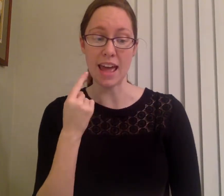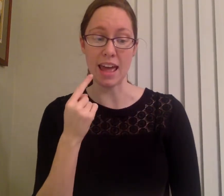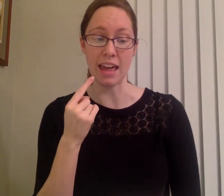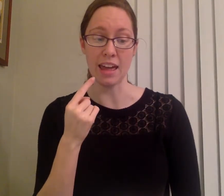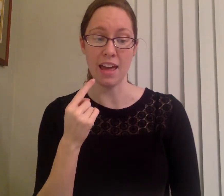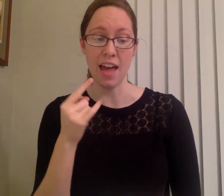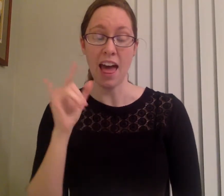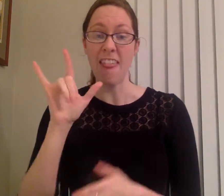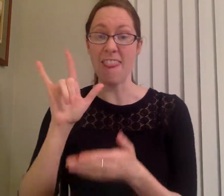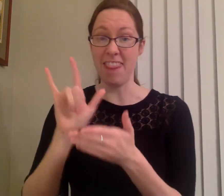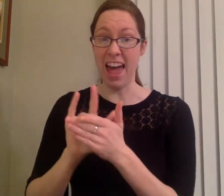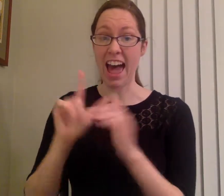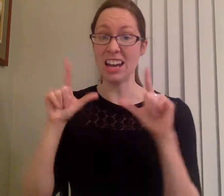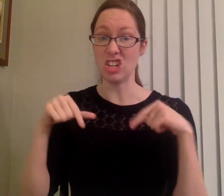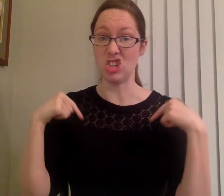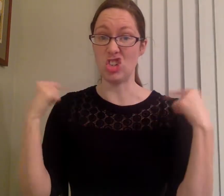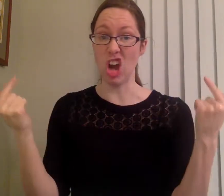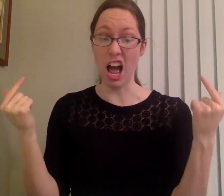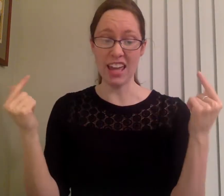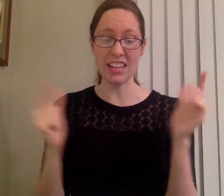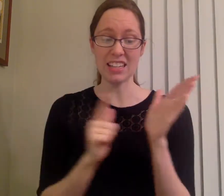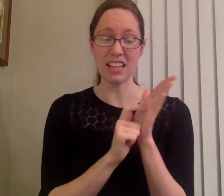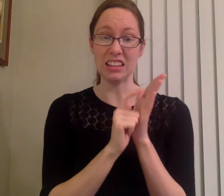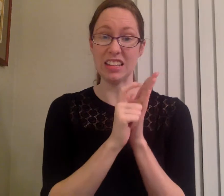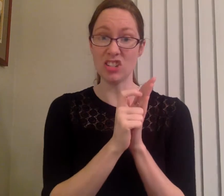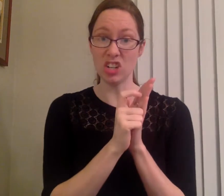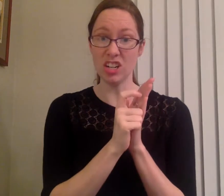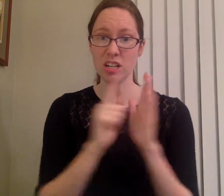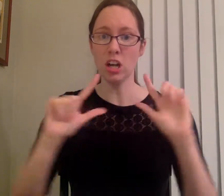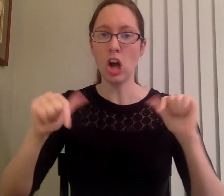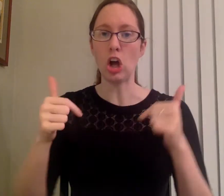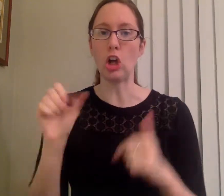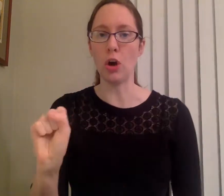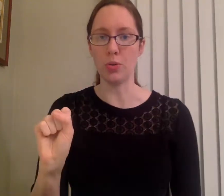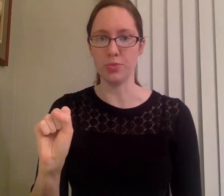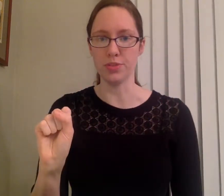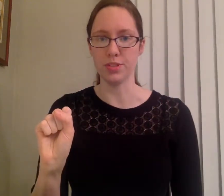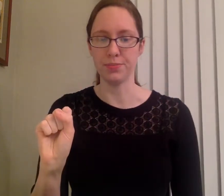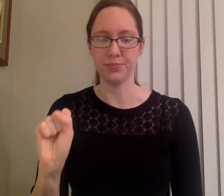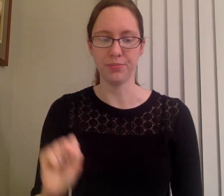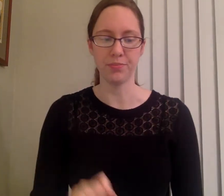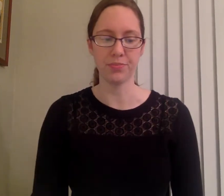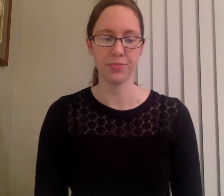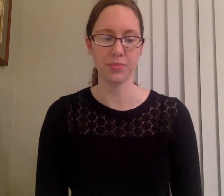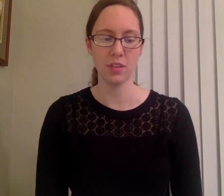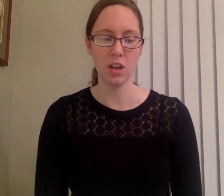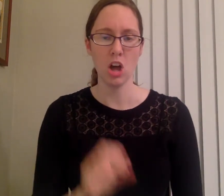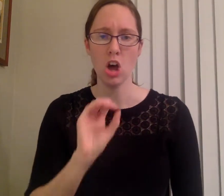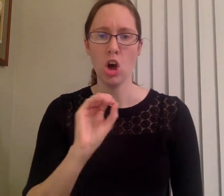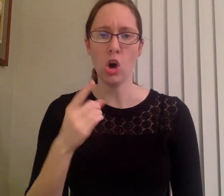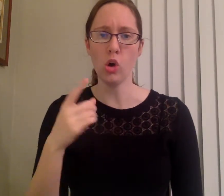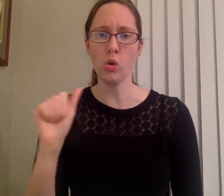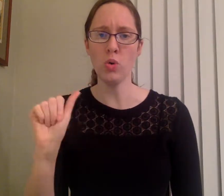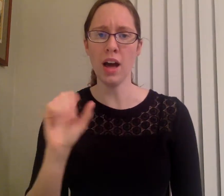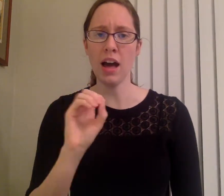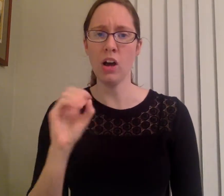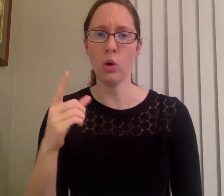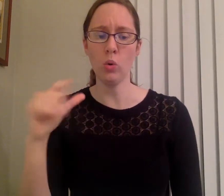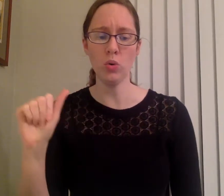say that giant lizard goes. Ooga,